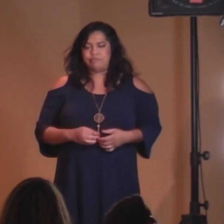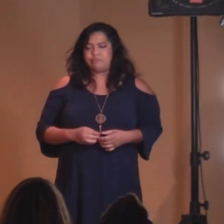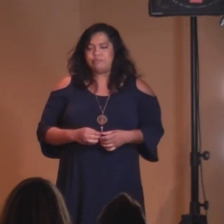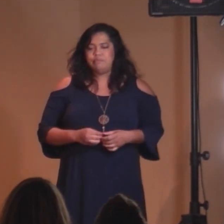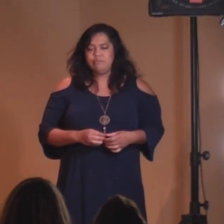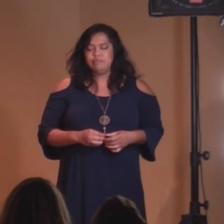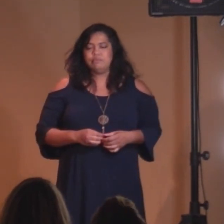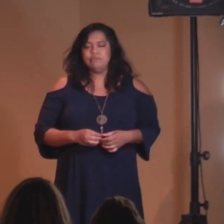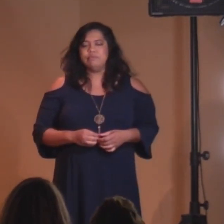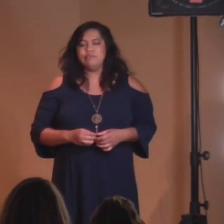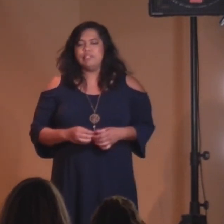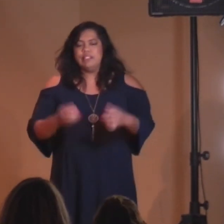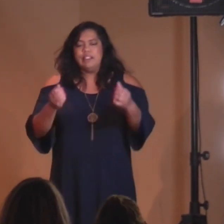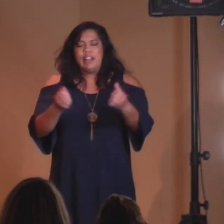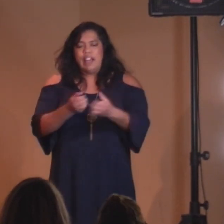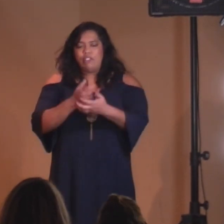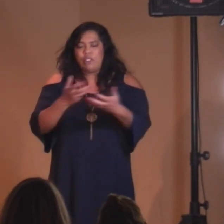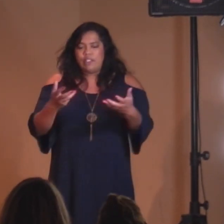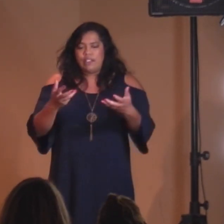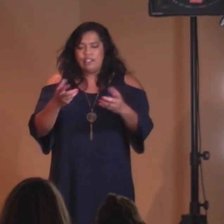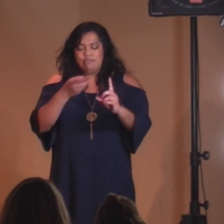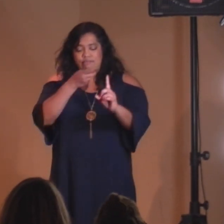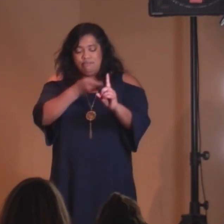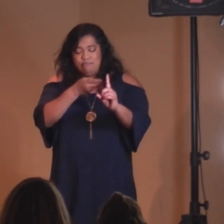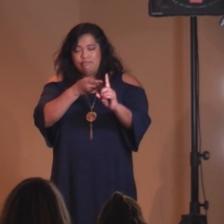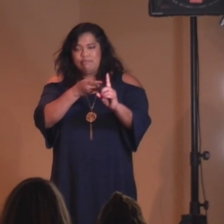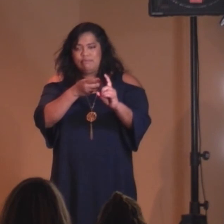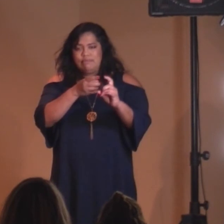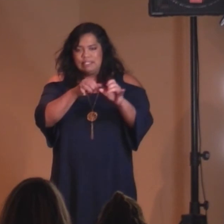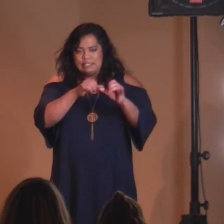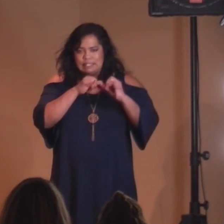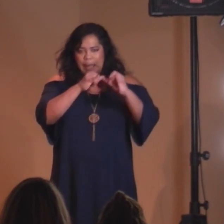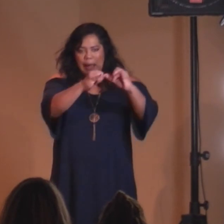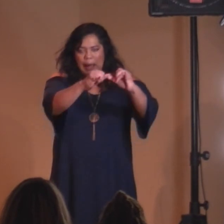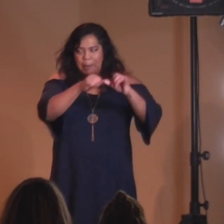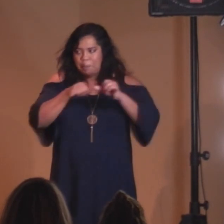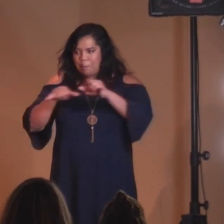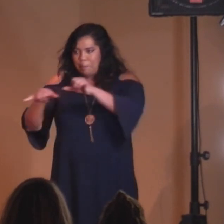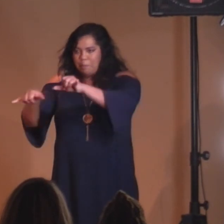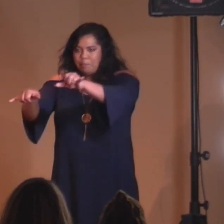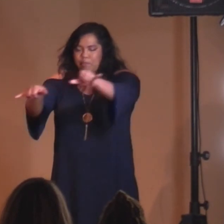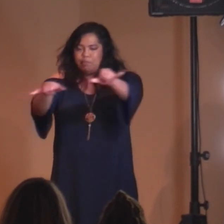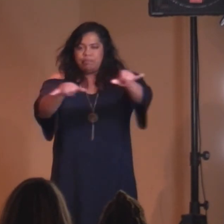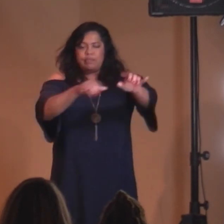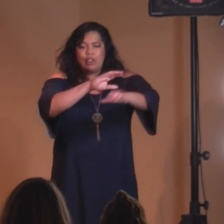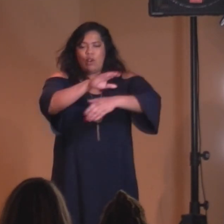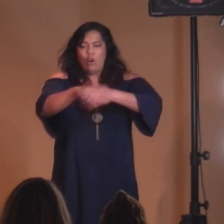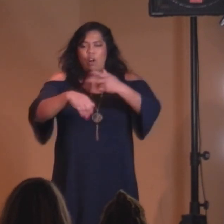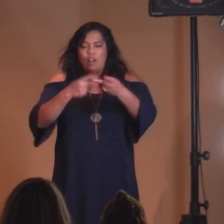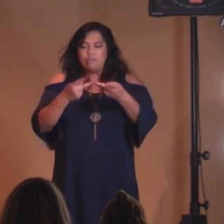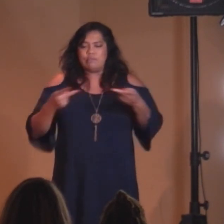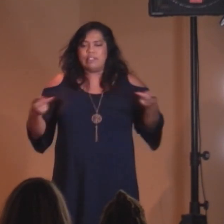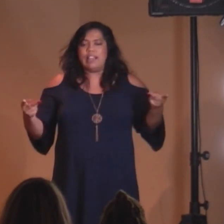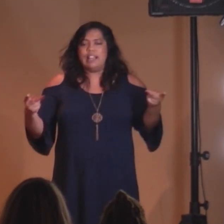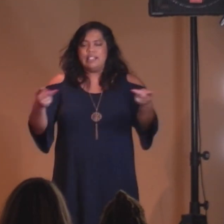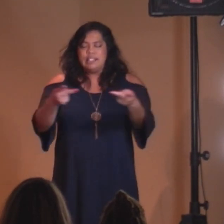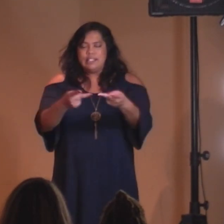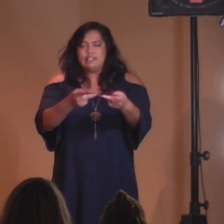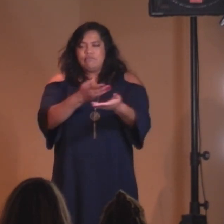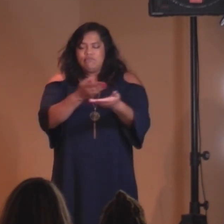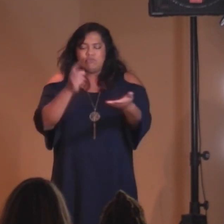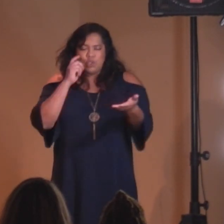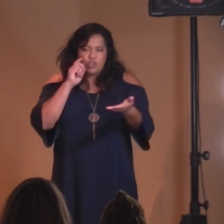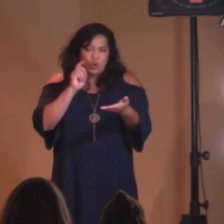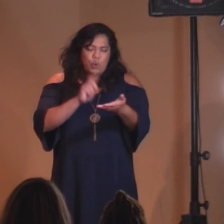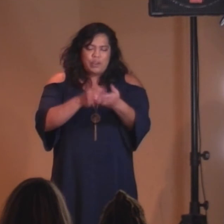And that which it is, all are. That there is no place that God is not. There is not one individual that